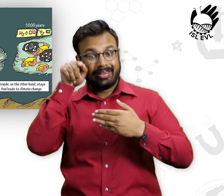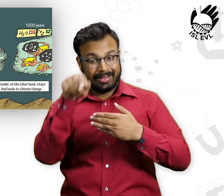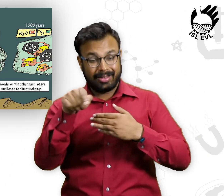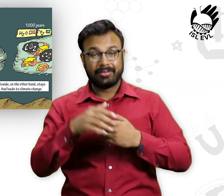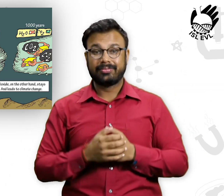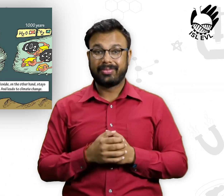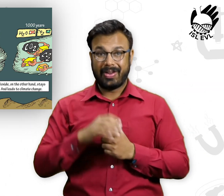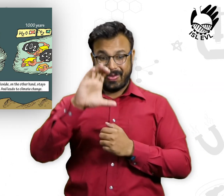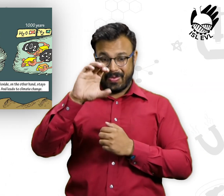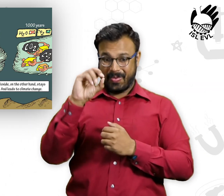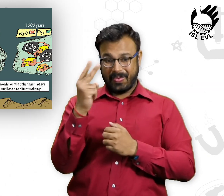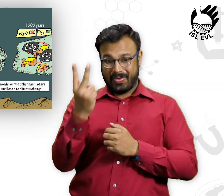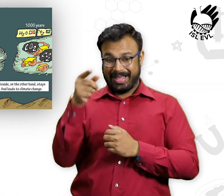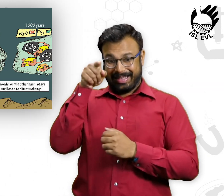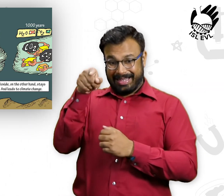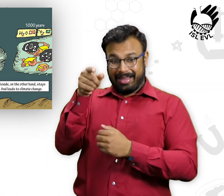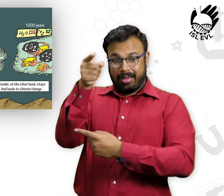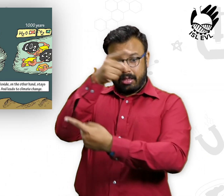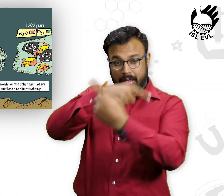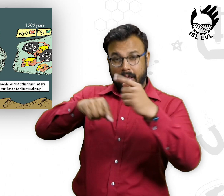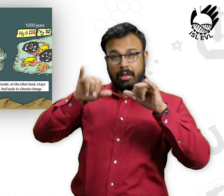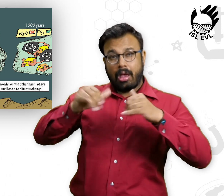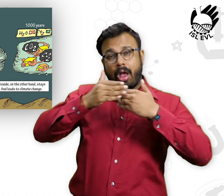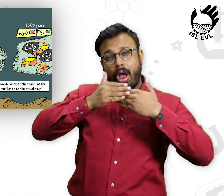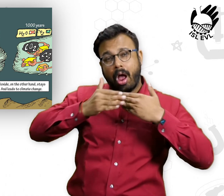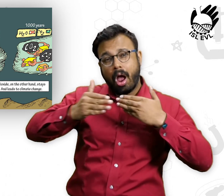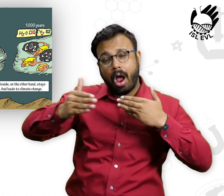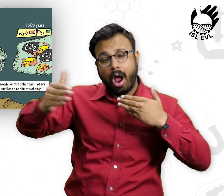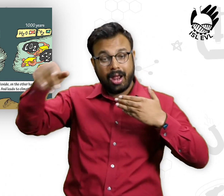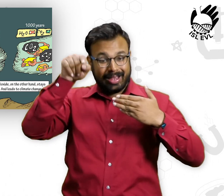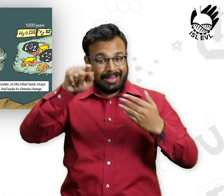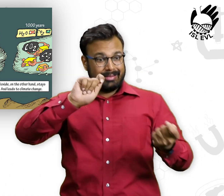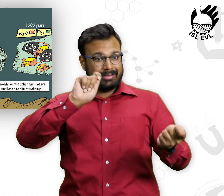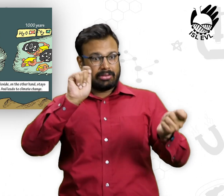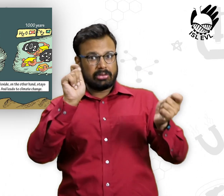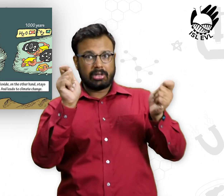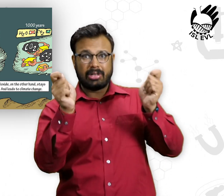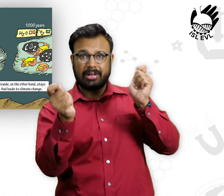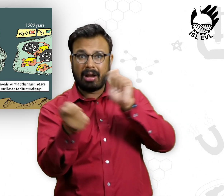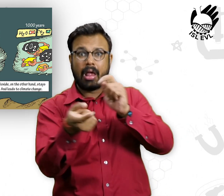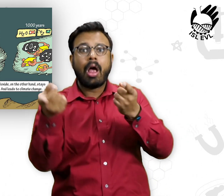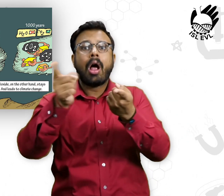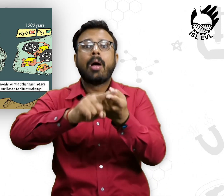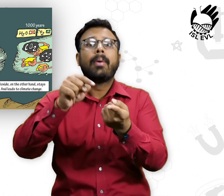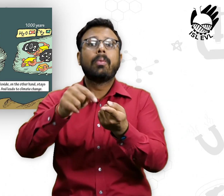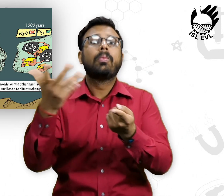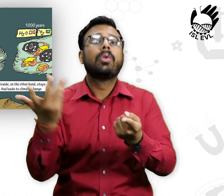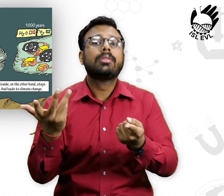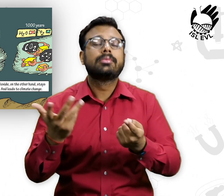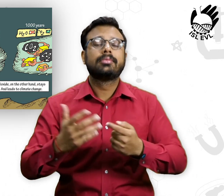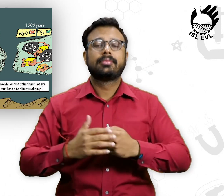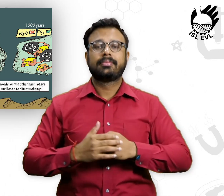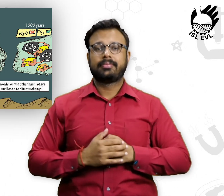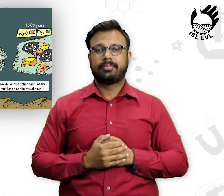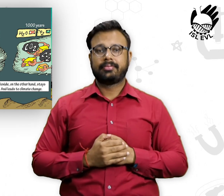for thousands and thousands of years and leads to climate change.